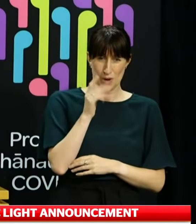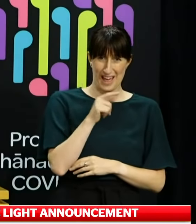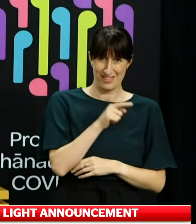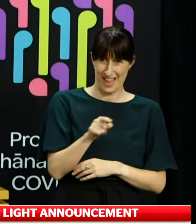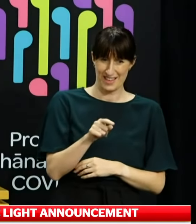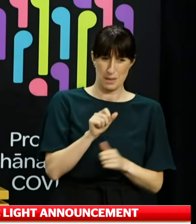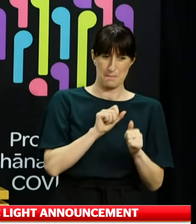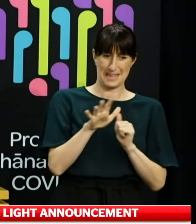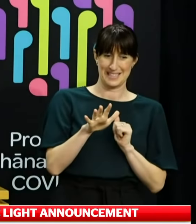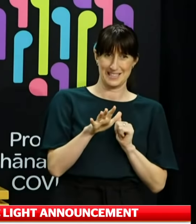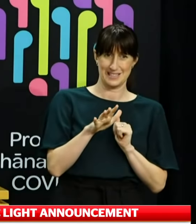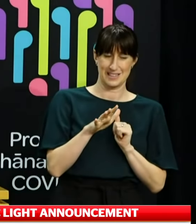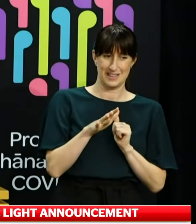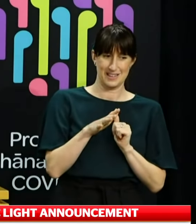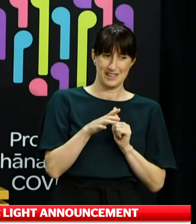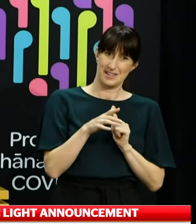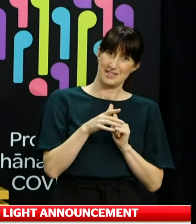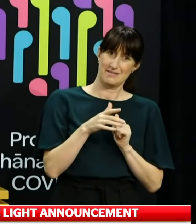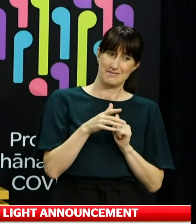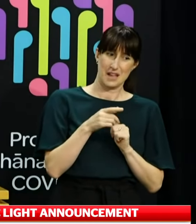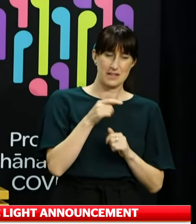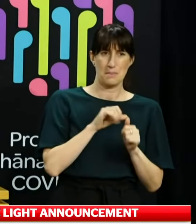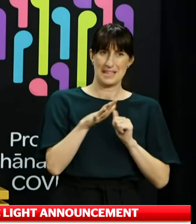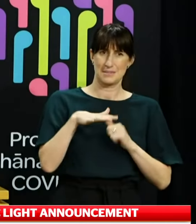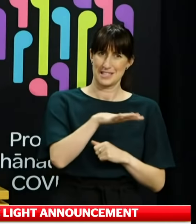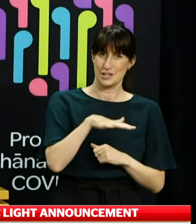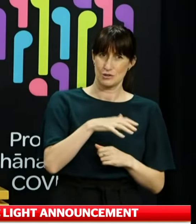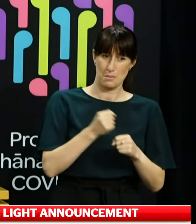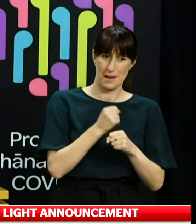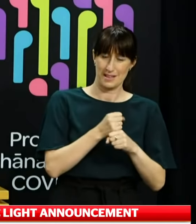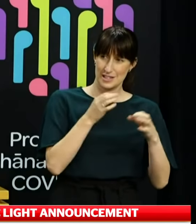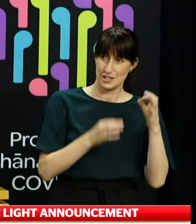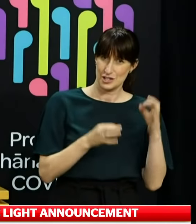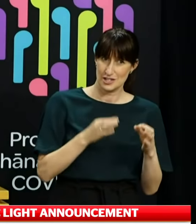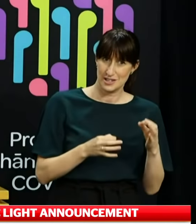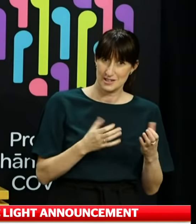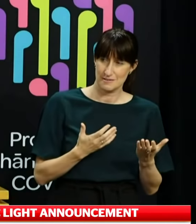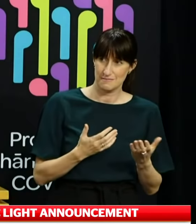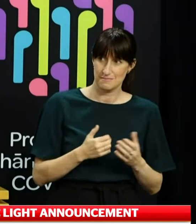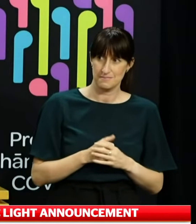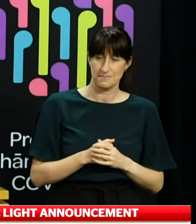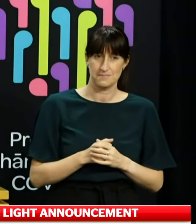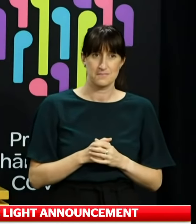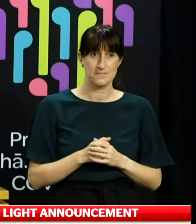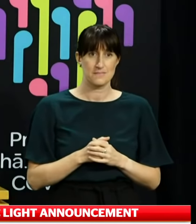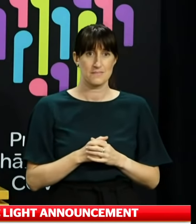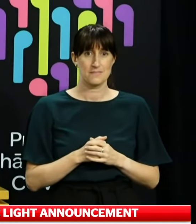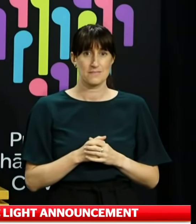very strong justification? Are they in the best position to be making that call about whether masks should be mandatory?